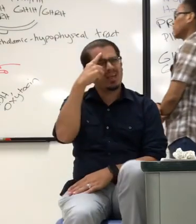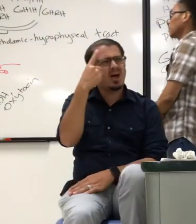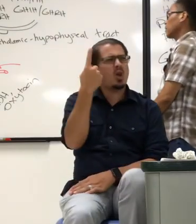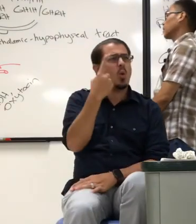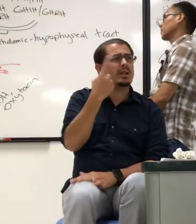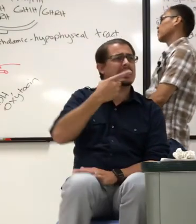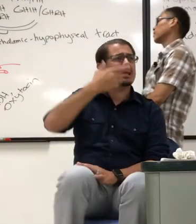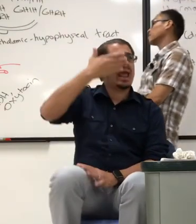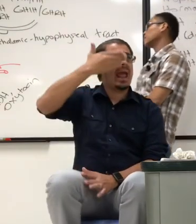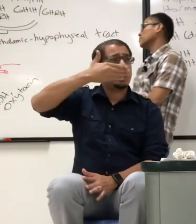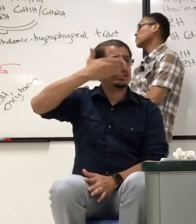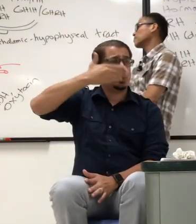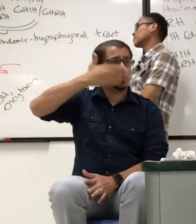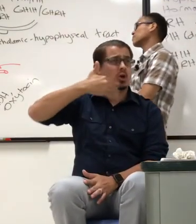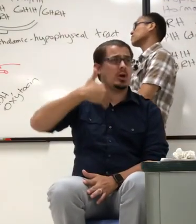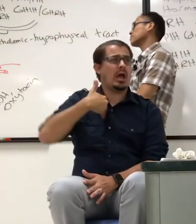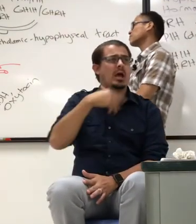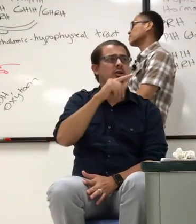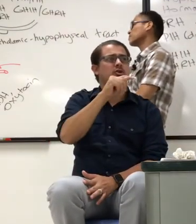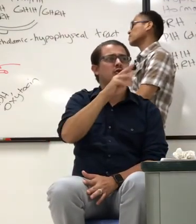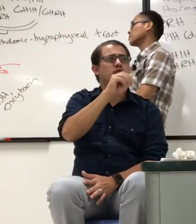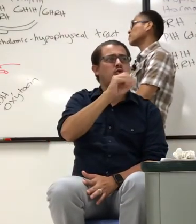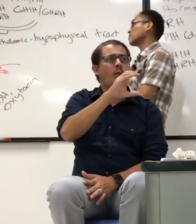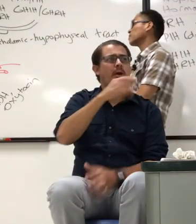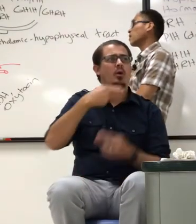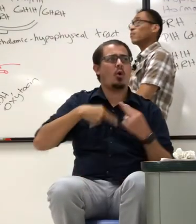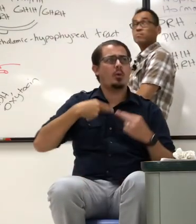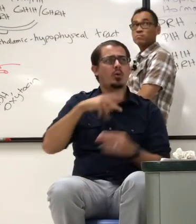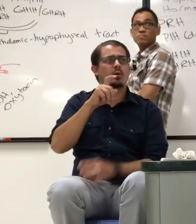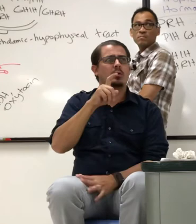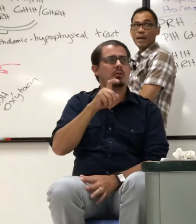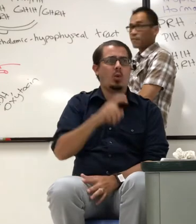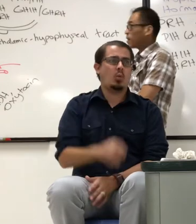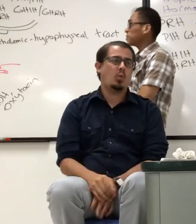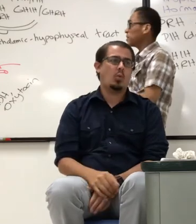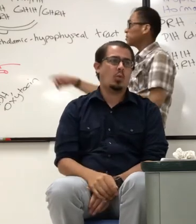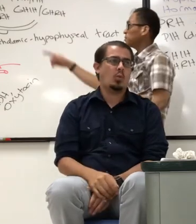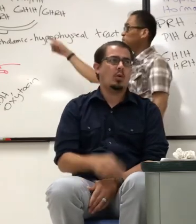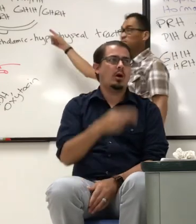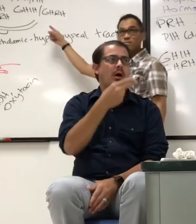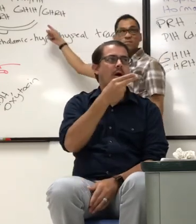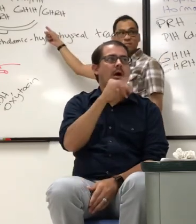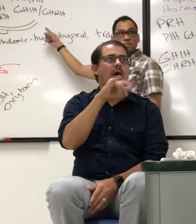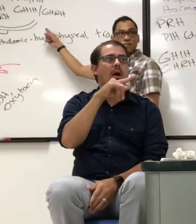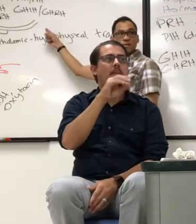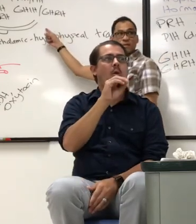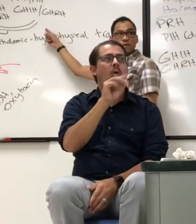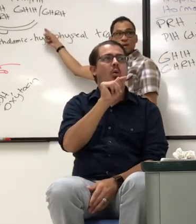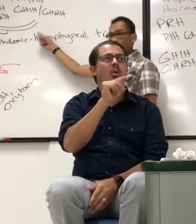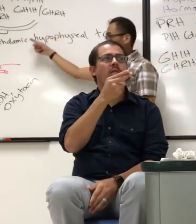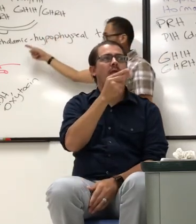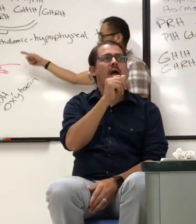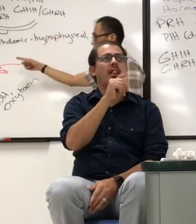anterior has tropic hormones. No, hypothalamus does too.